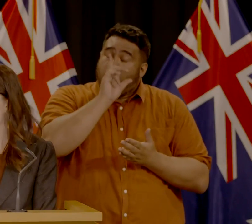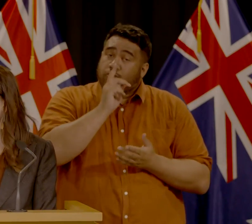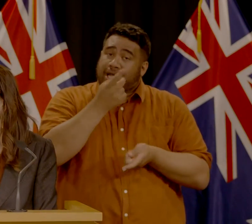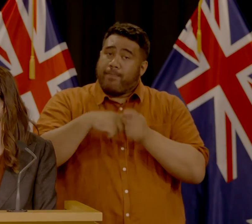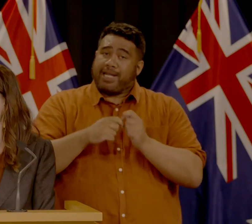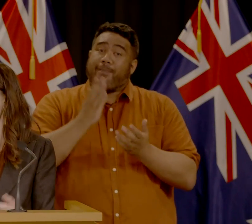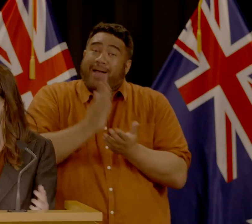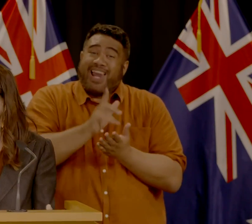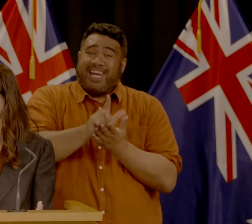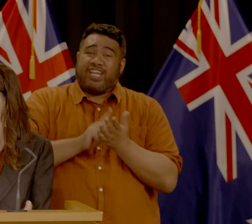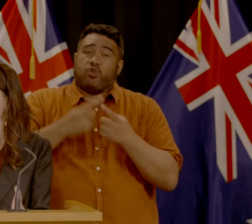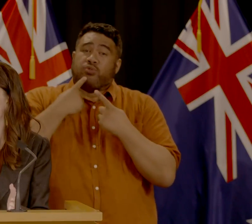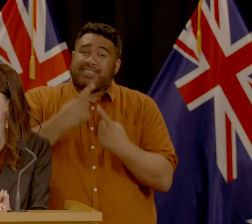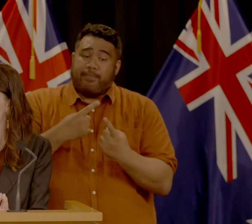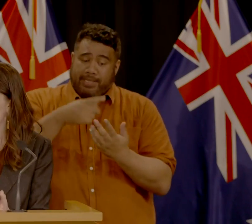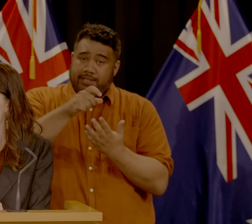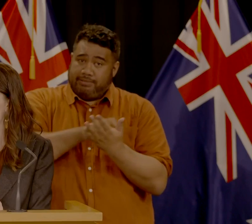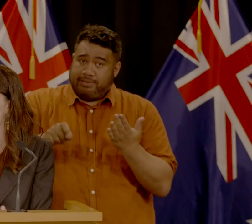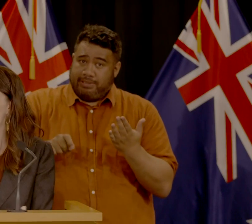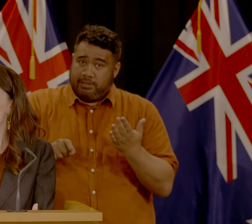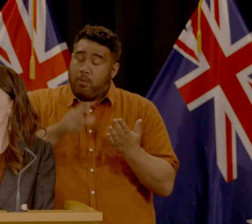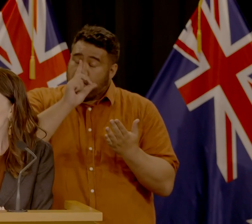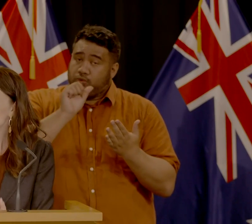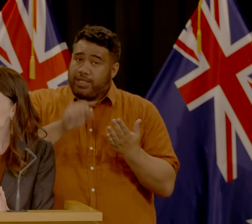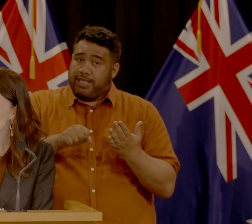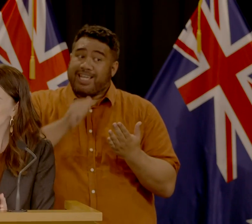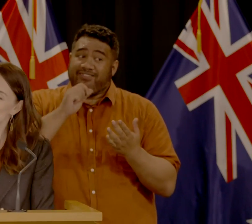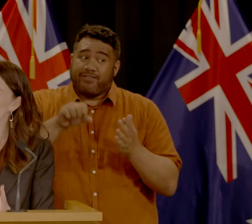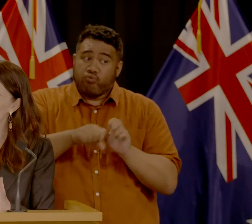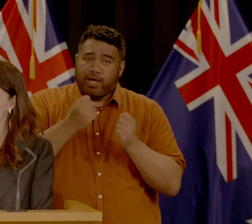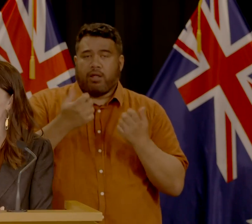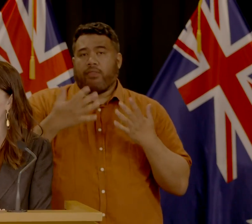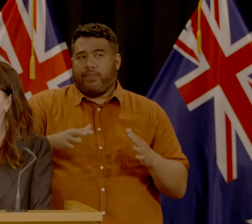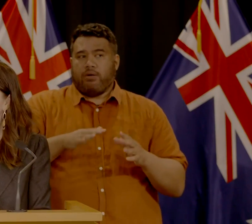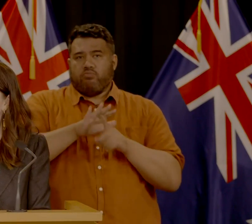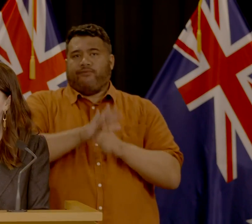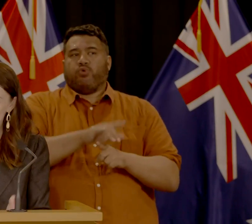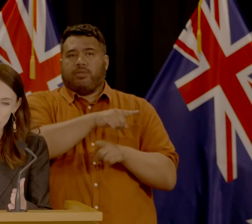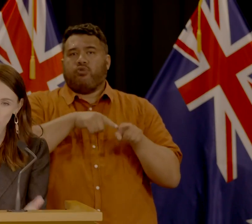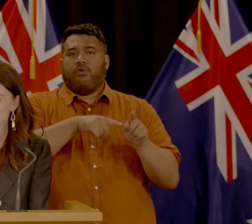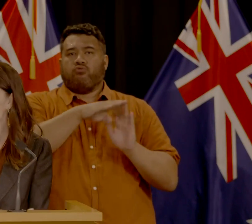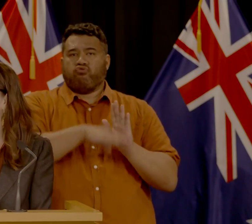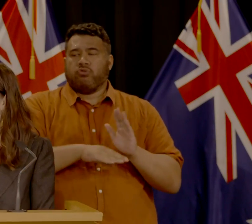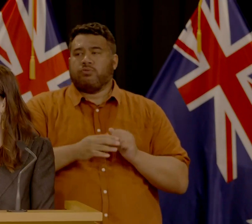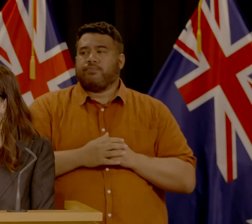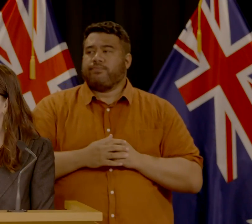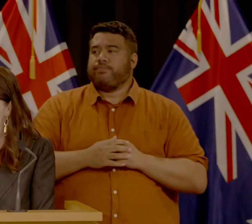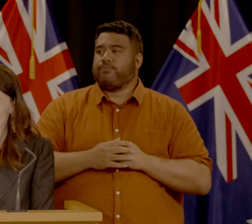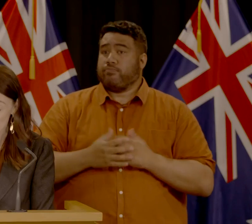also carry fines. I think actually, though, our focus has to be making sure people comply. And we already